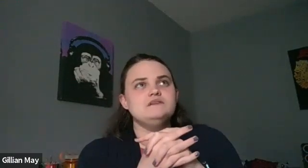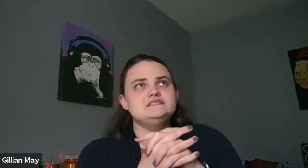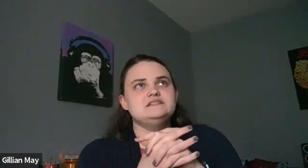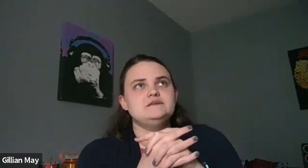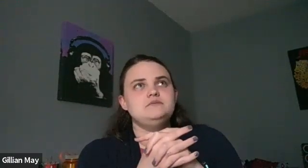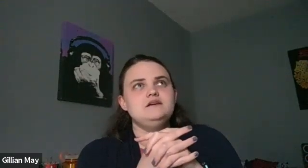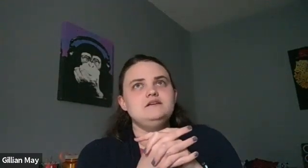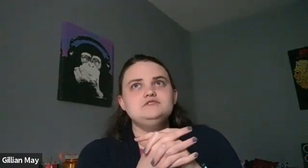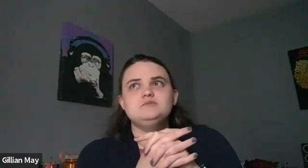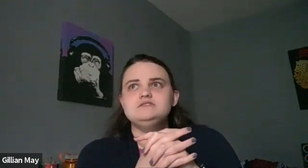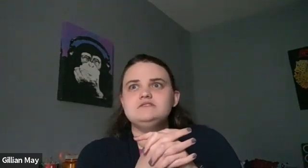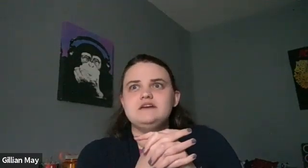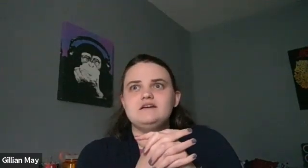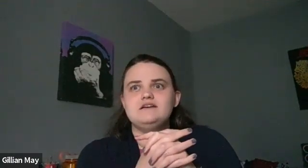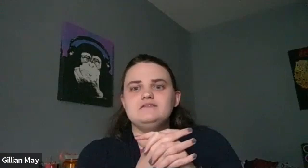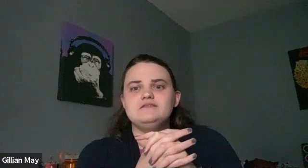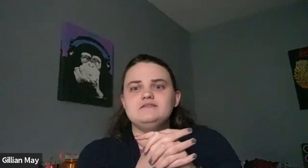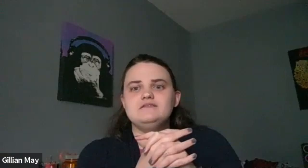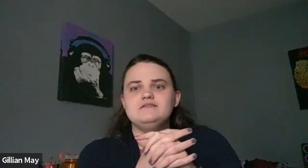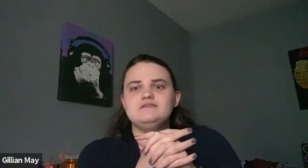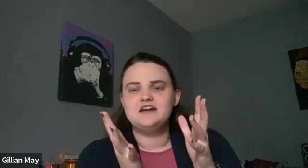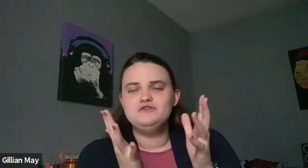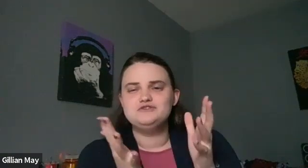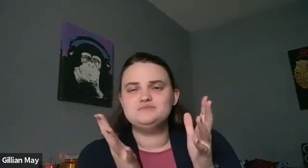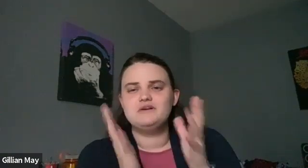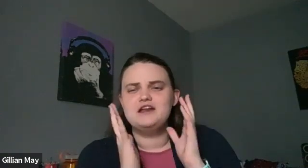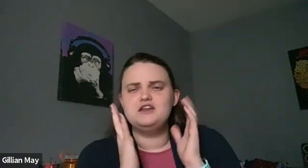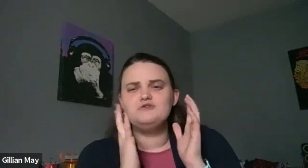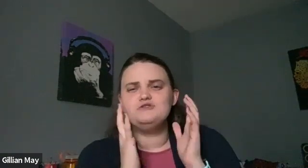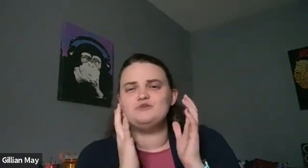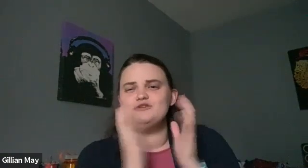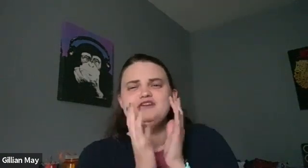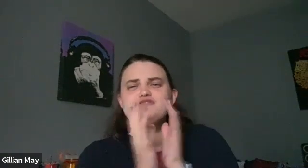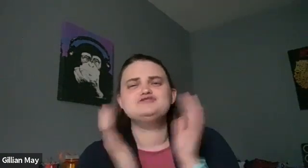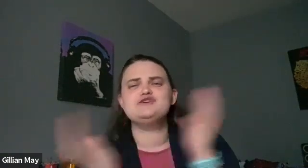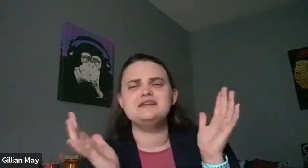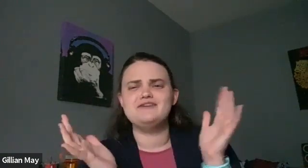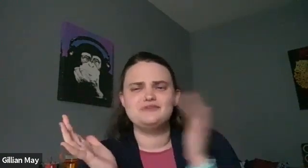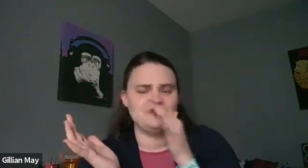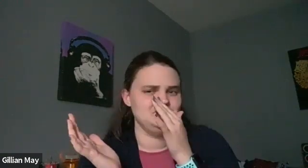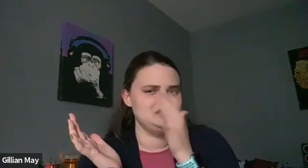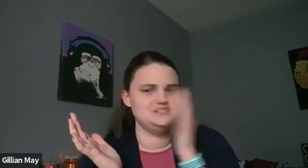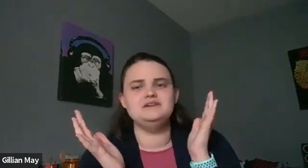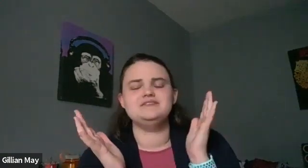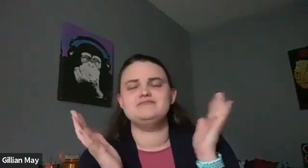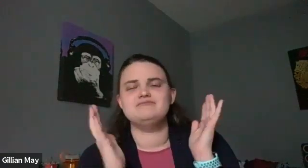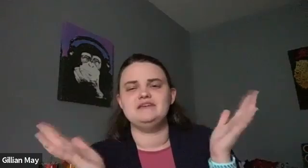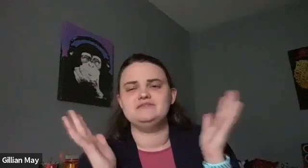Let's see. What other sports are there? I'm trying to think. I know there's more. I know there's so many out there that I just don't even know. They